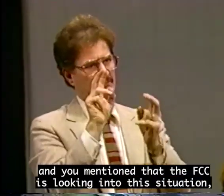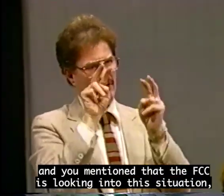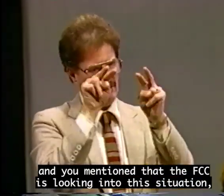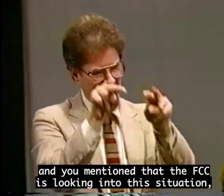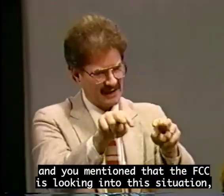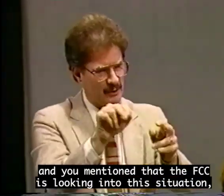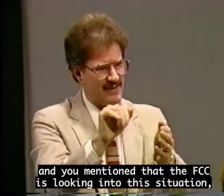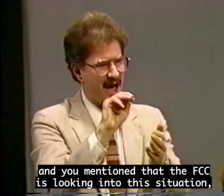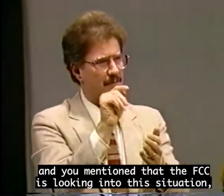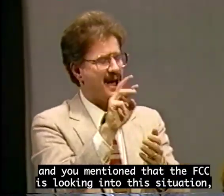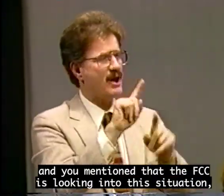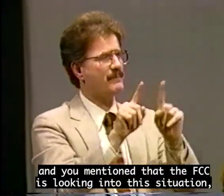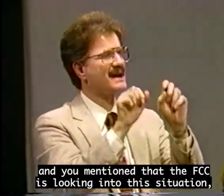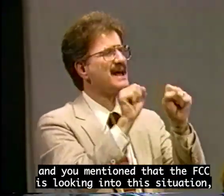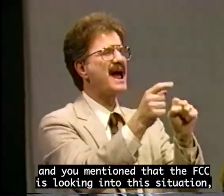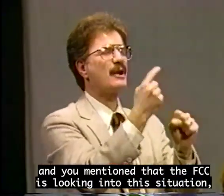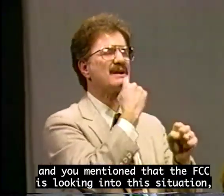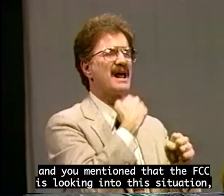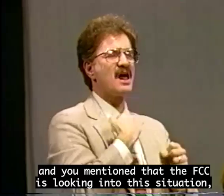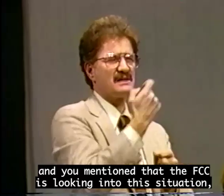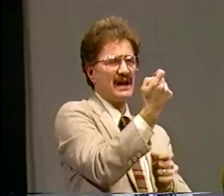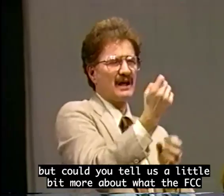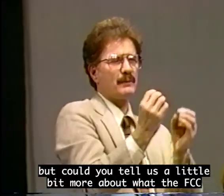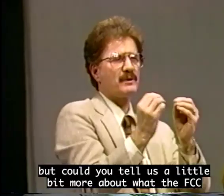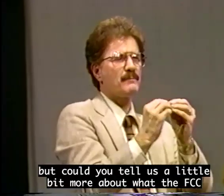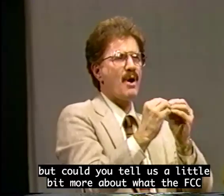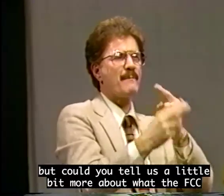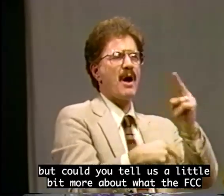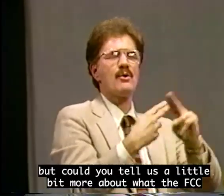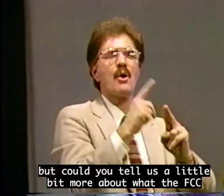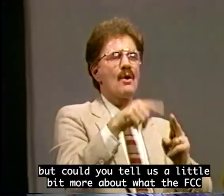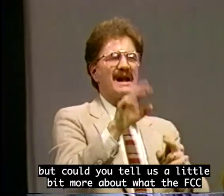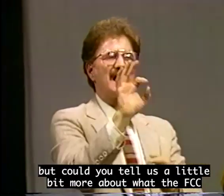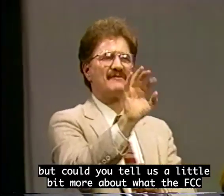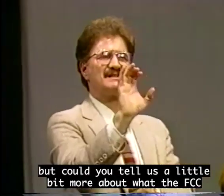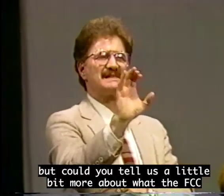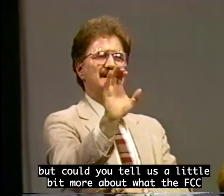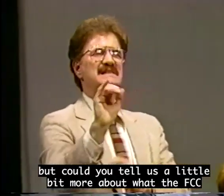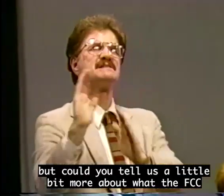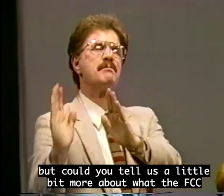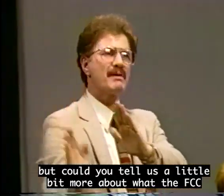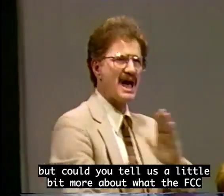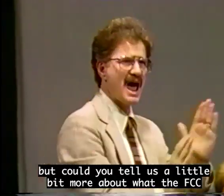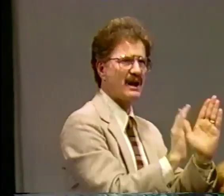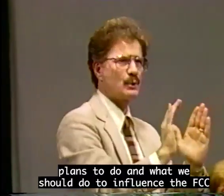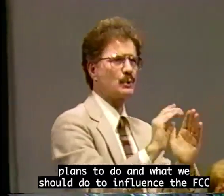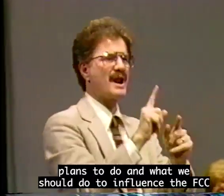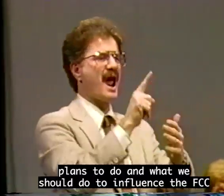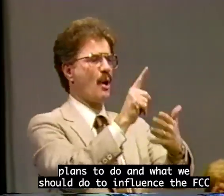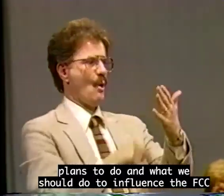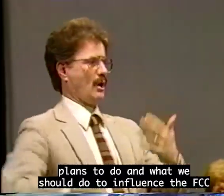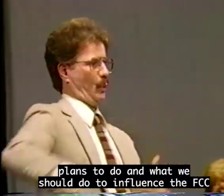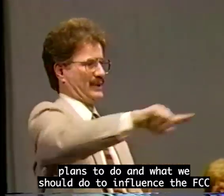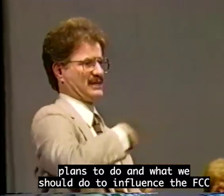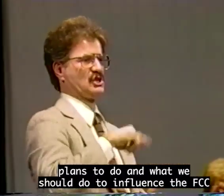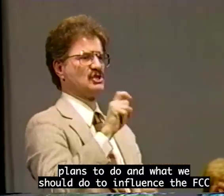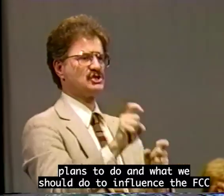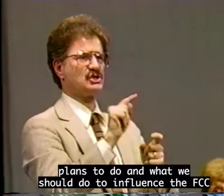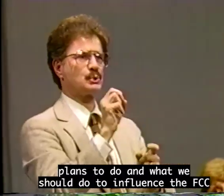that the FCC is looking into this situation. But could you tell us a little bit more about what the FCC plans to do